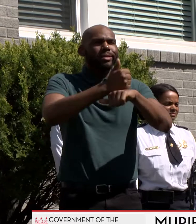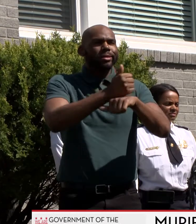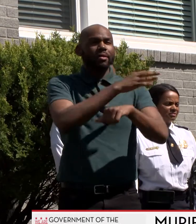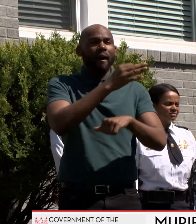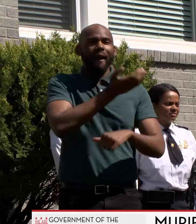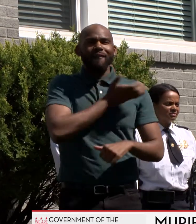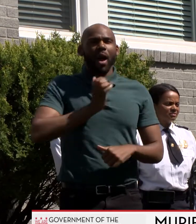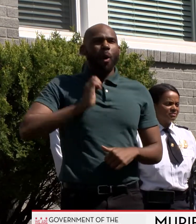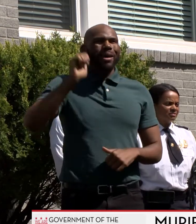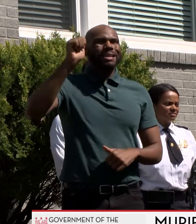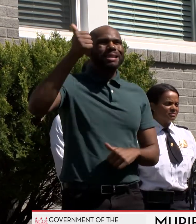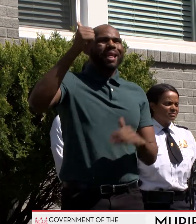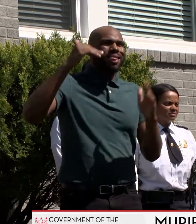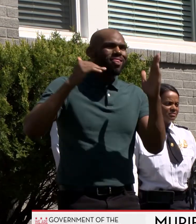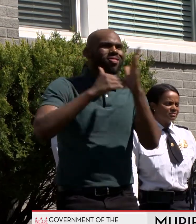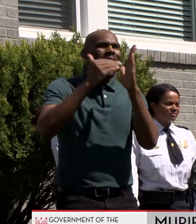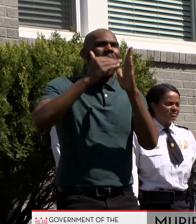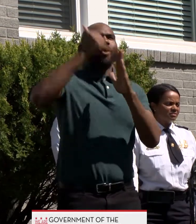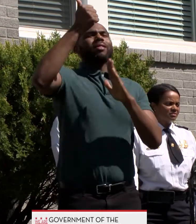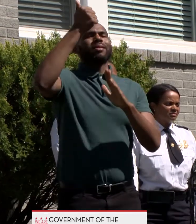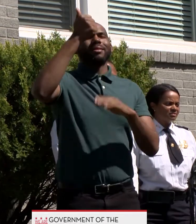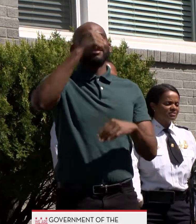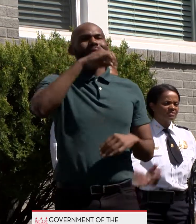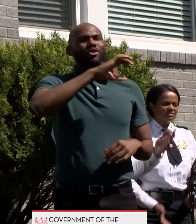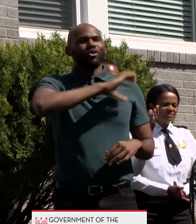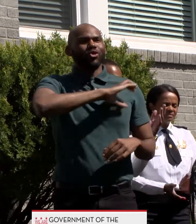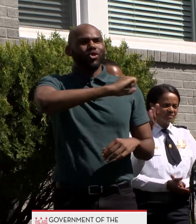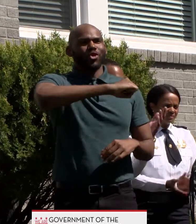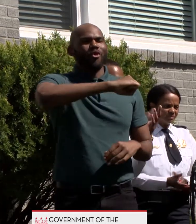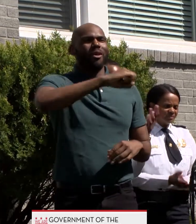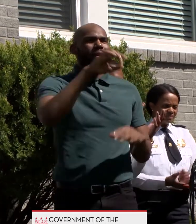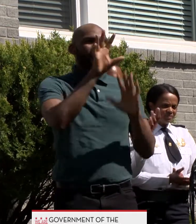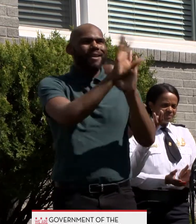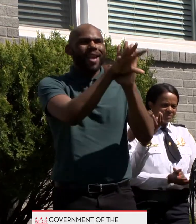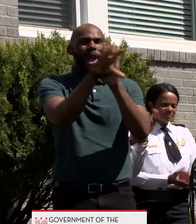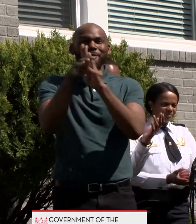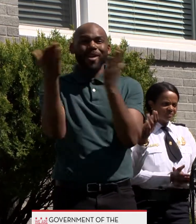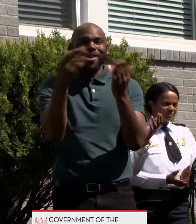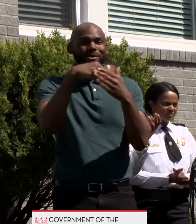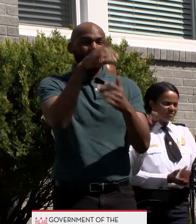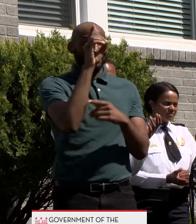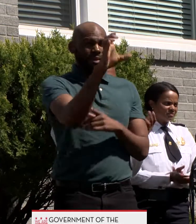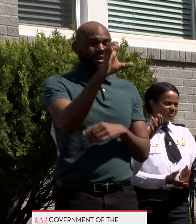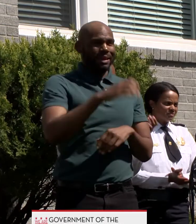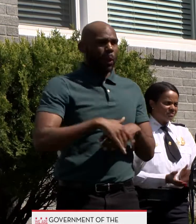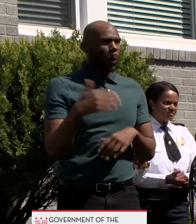our 10,000th security camera across the city.